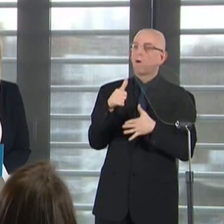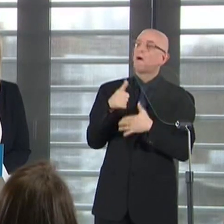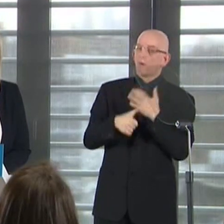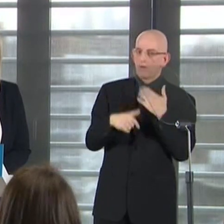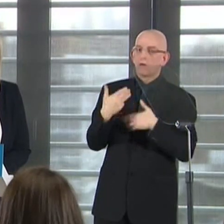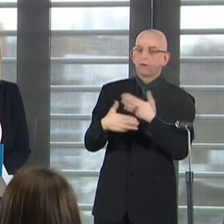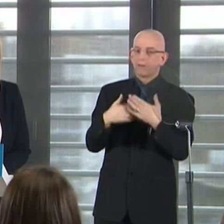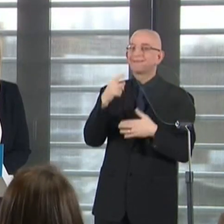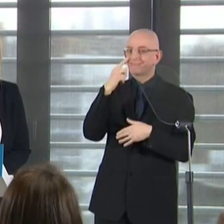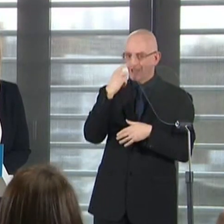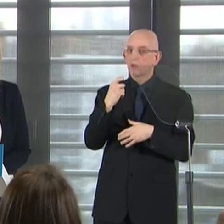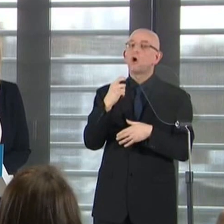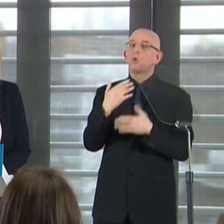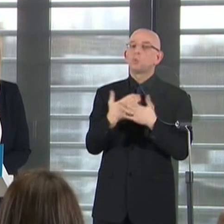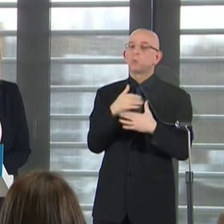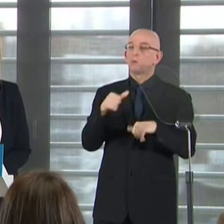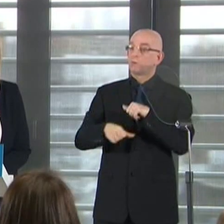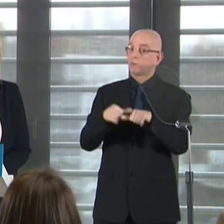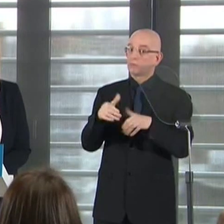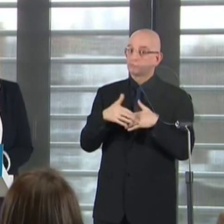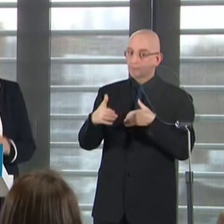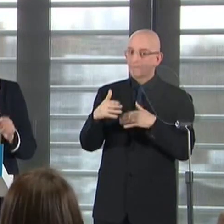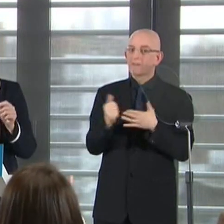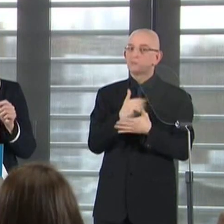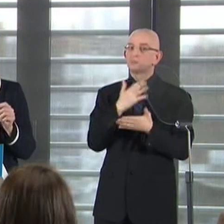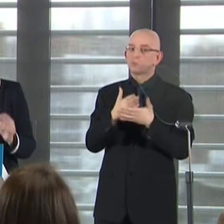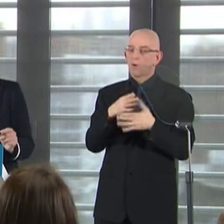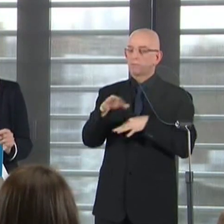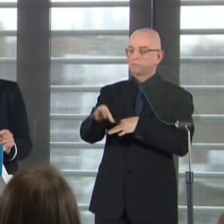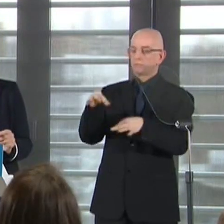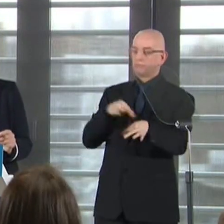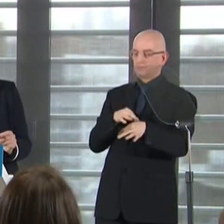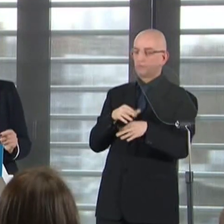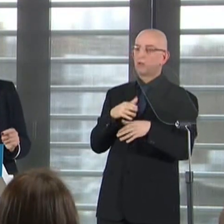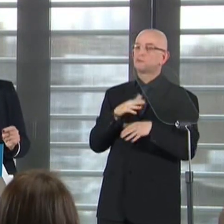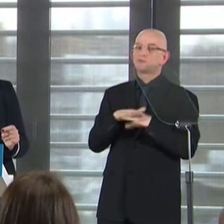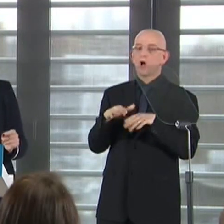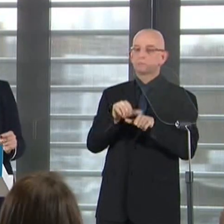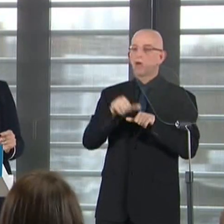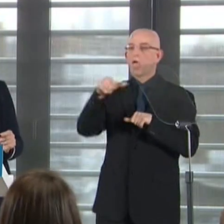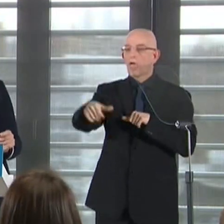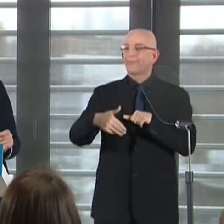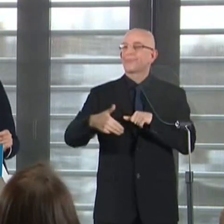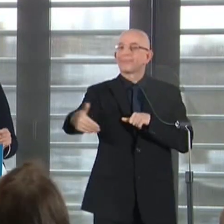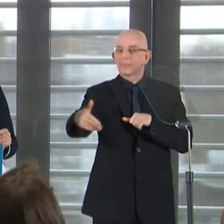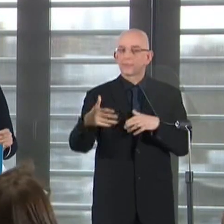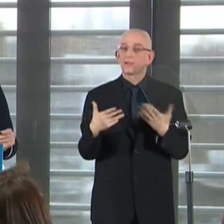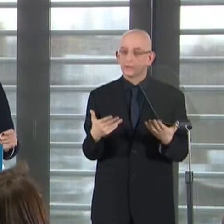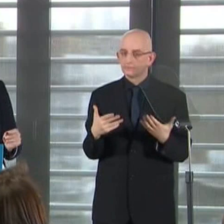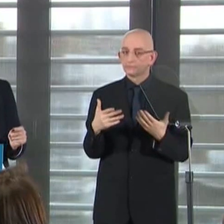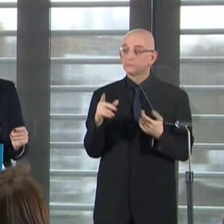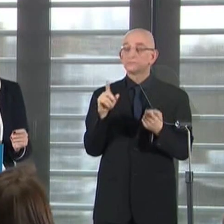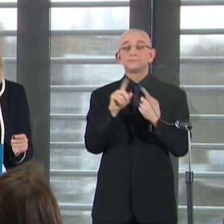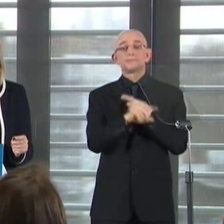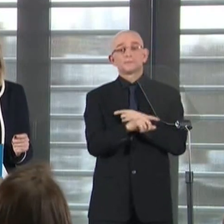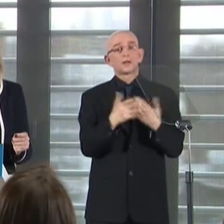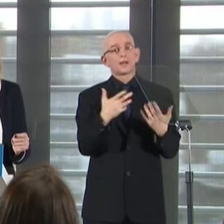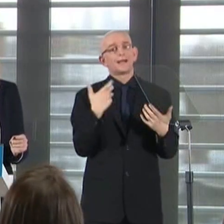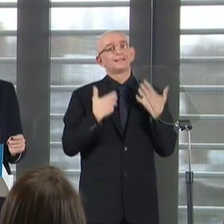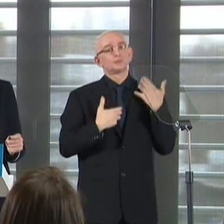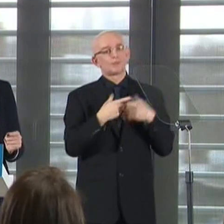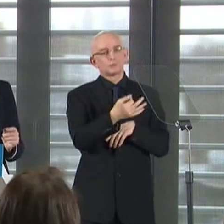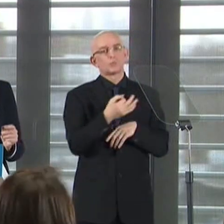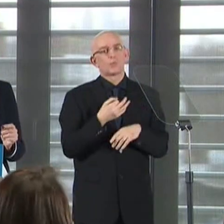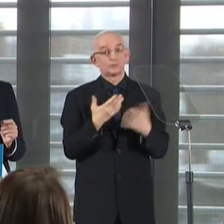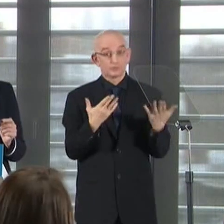the accessibility is embedded in those processes? Such an interesting question, and of course, as you rightly say, so relevant to me given my